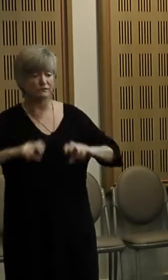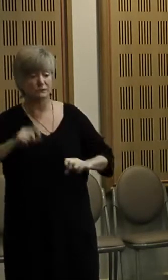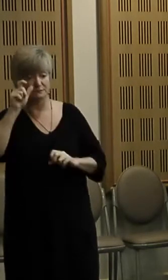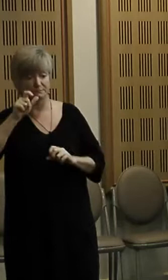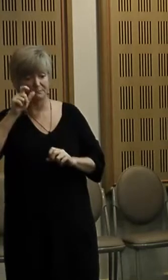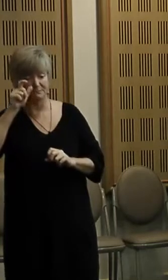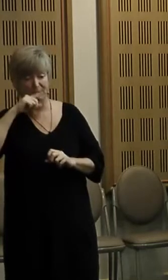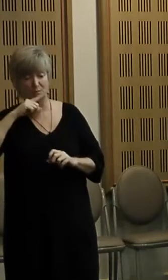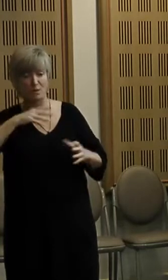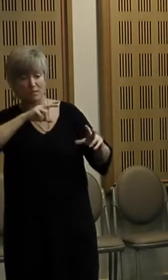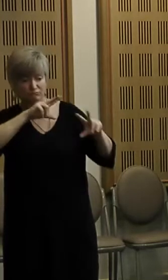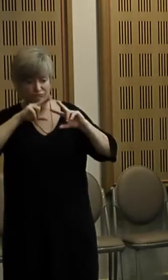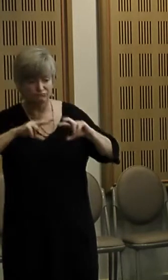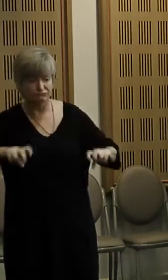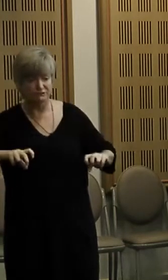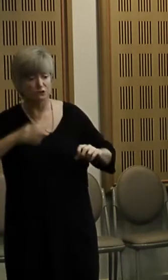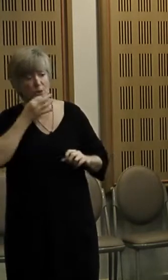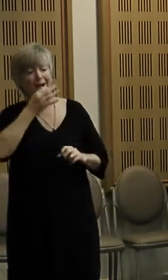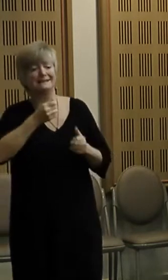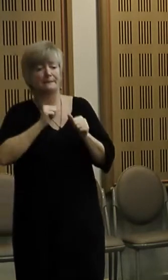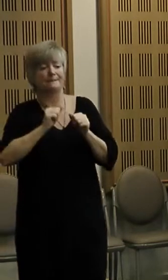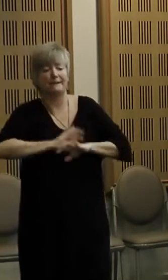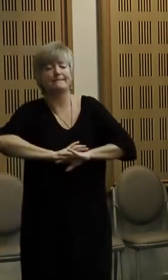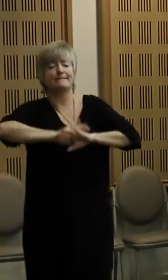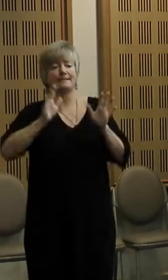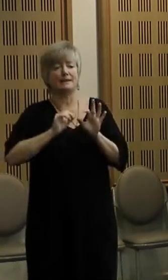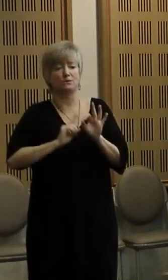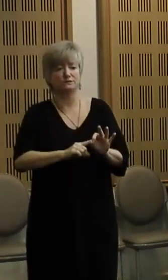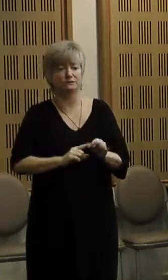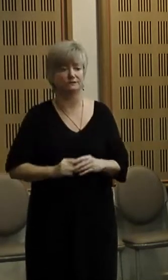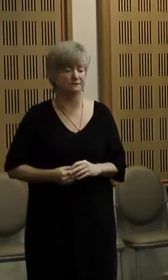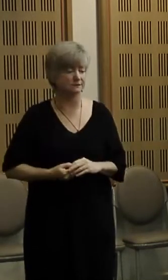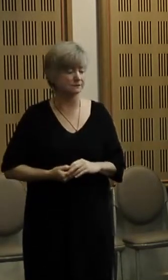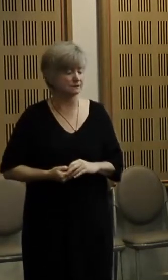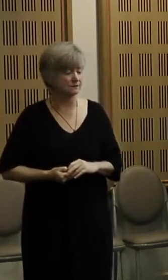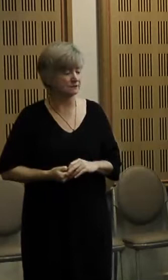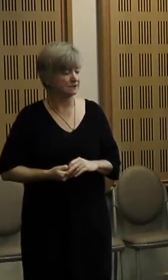questions to ask so we can have clearer, more nuanced data.